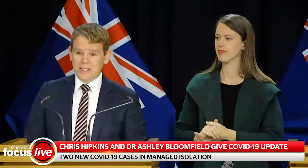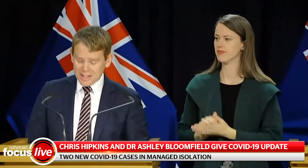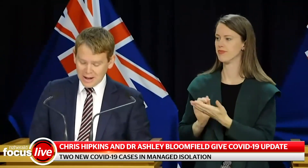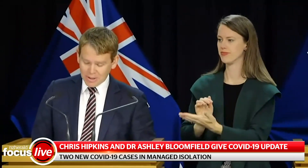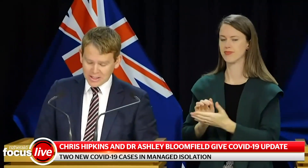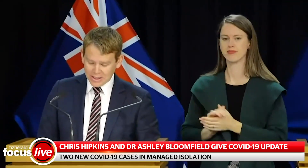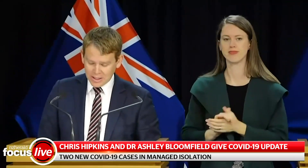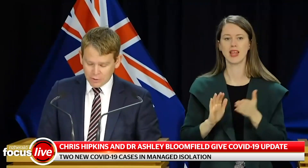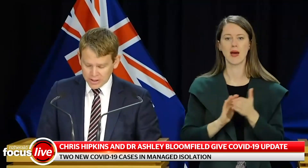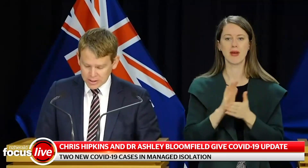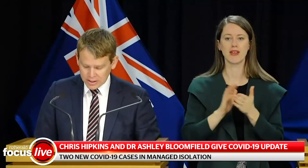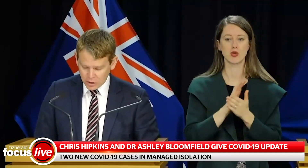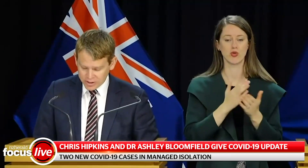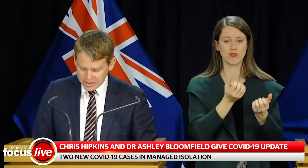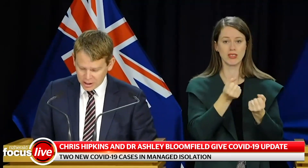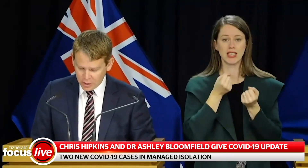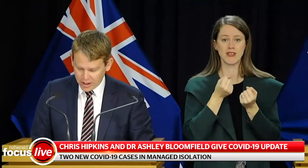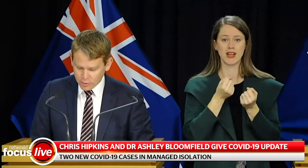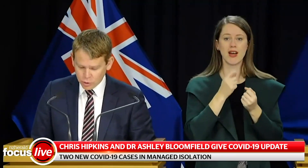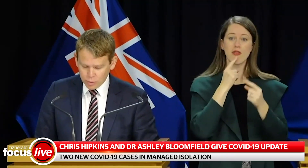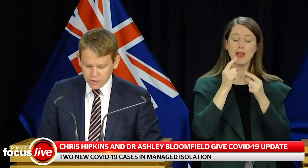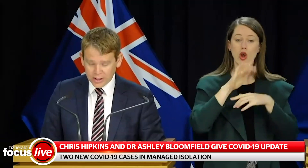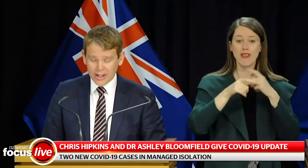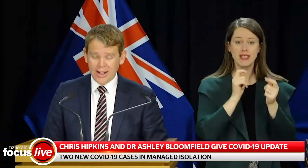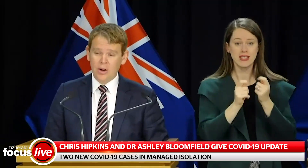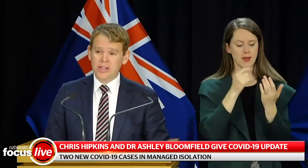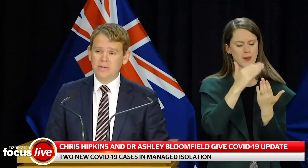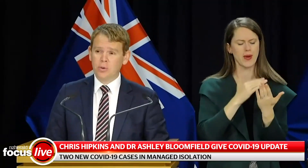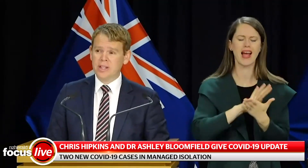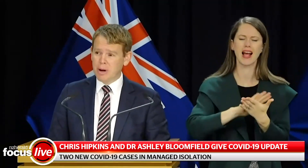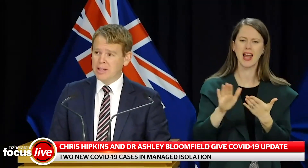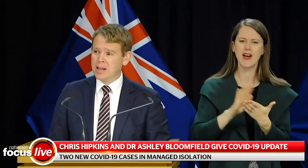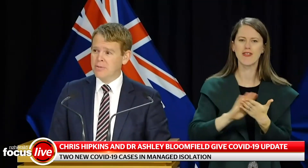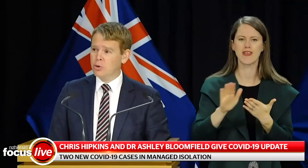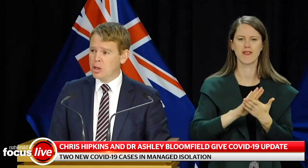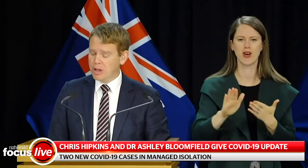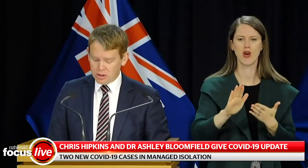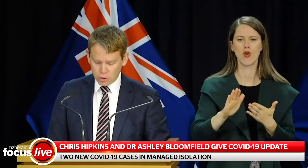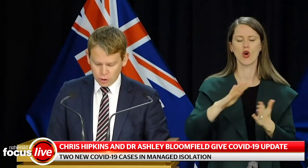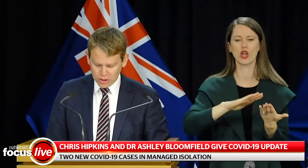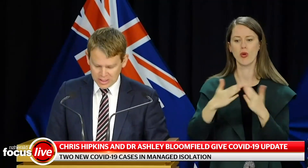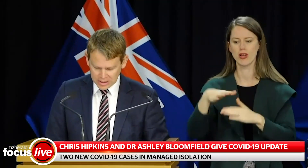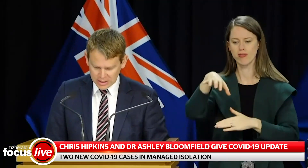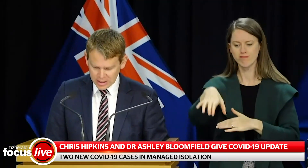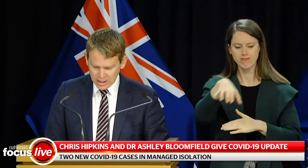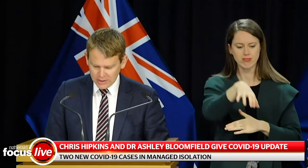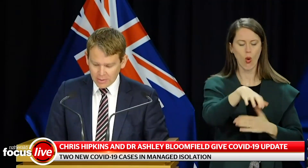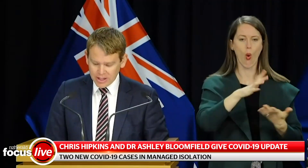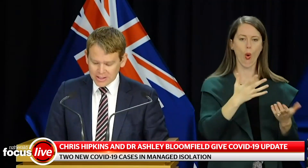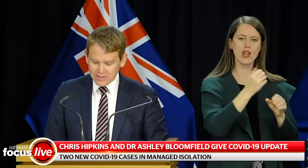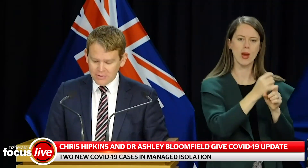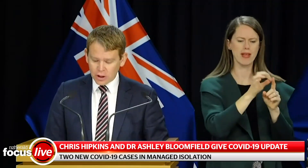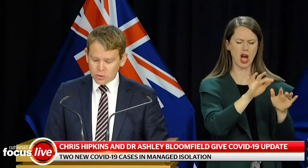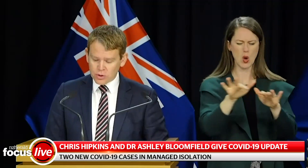very pleased to see the updated advice on testing going out, which will provide clarity for CBACs and for GPs on who to test.